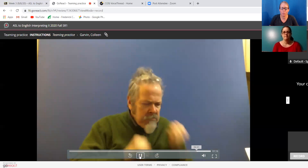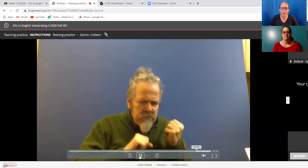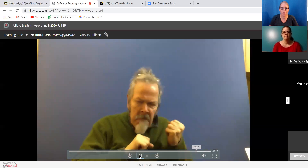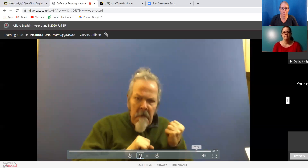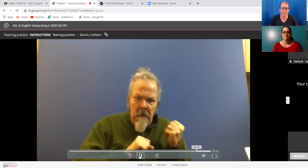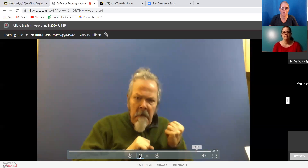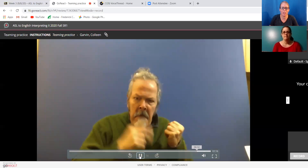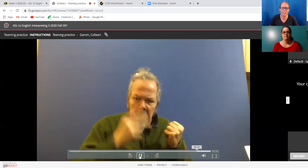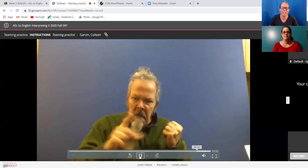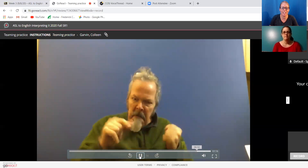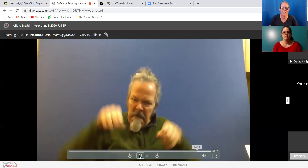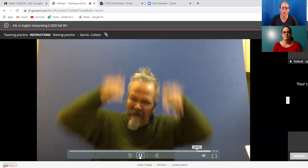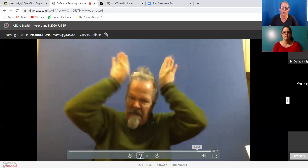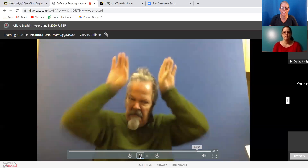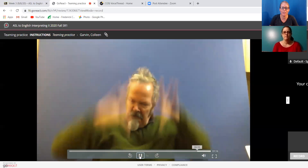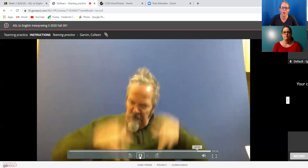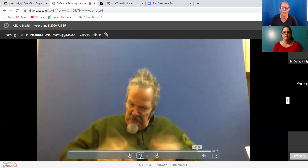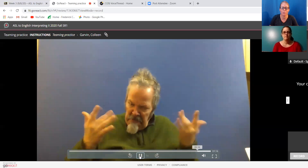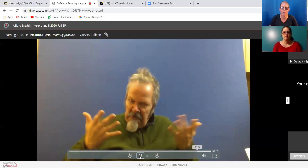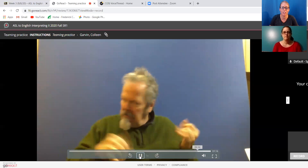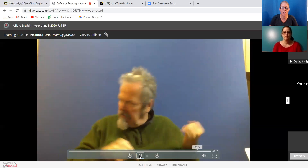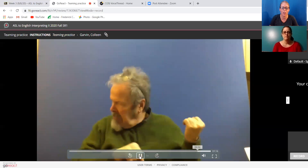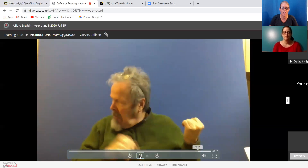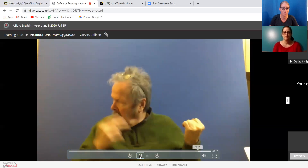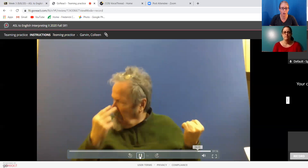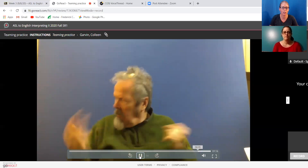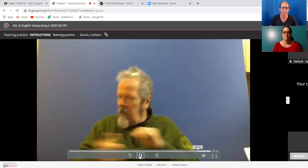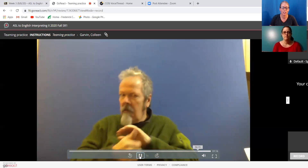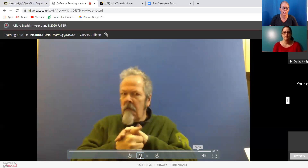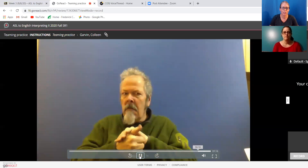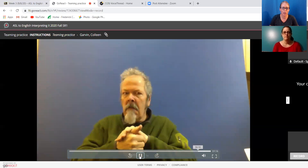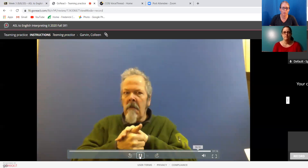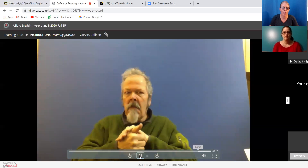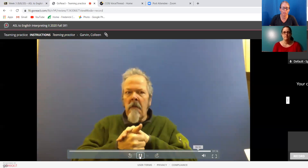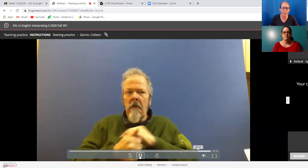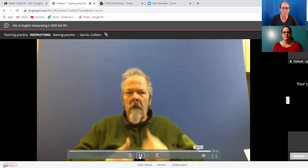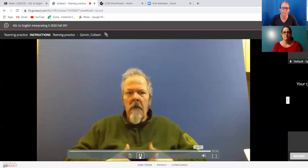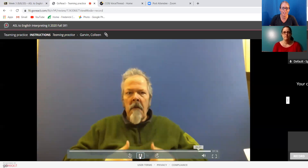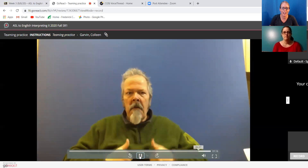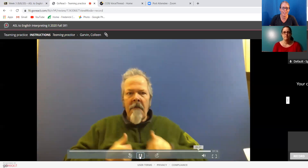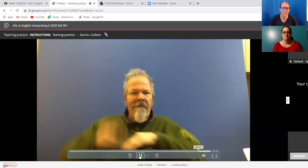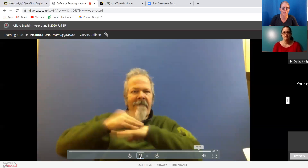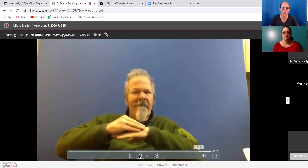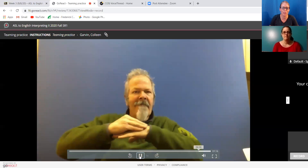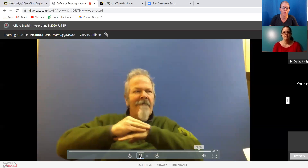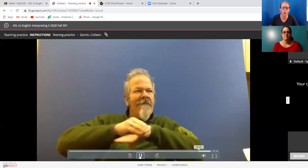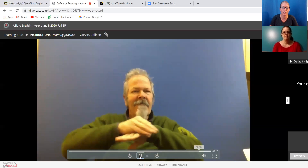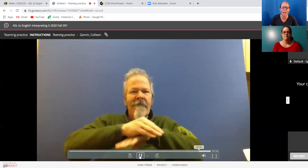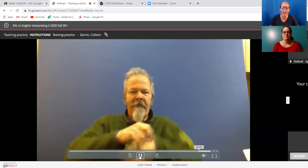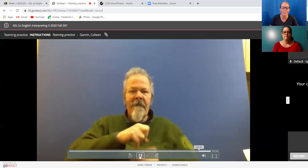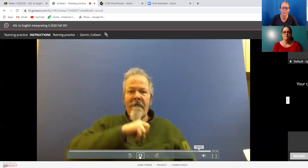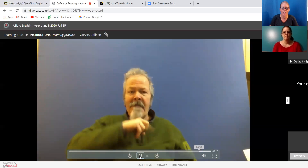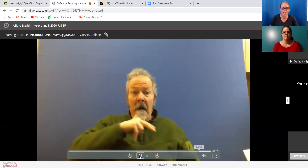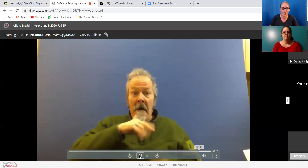As the boy was just continuing to dig his hole, didn't even notice, but then saw that his dog started making a ruckus, and then saw that the turtle